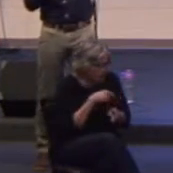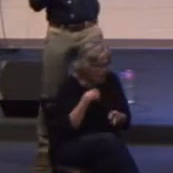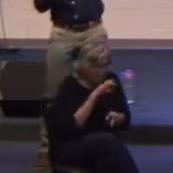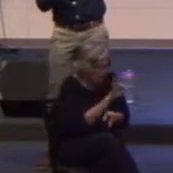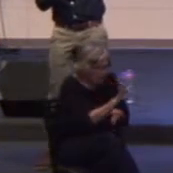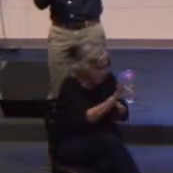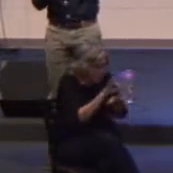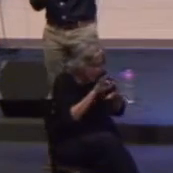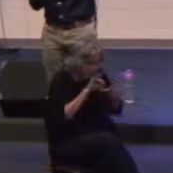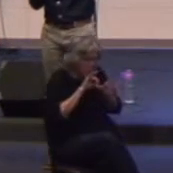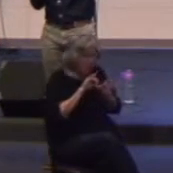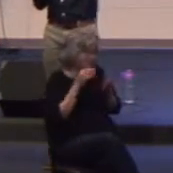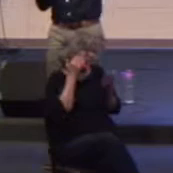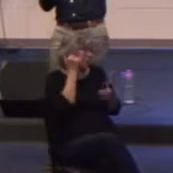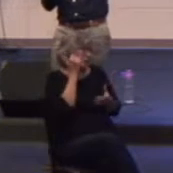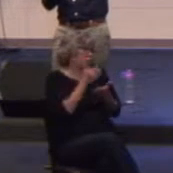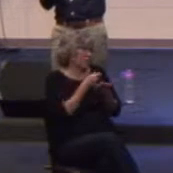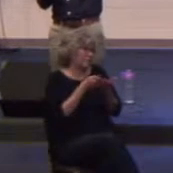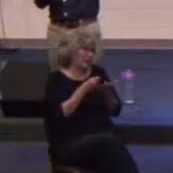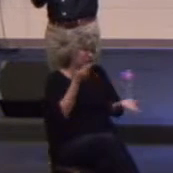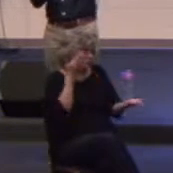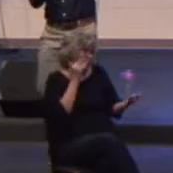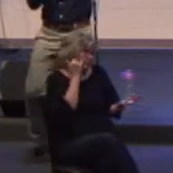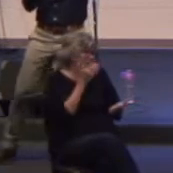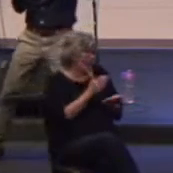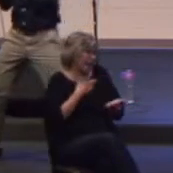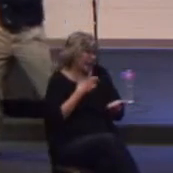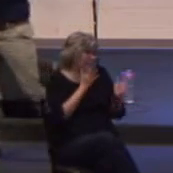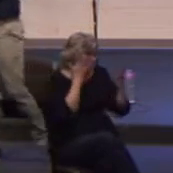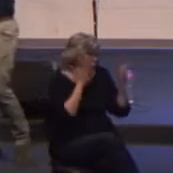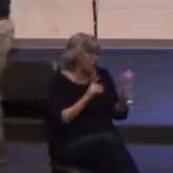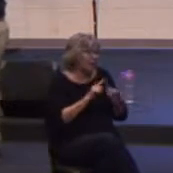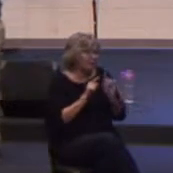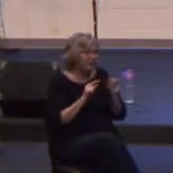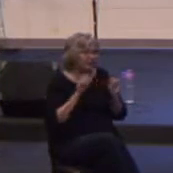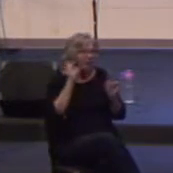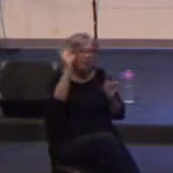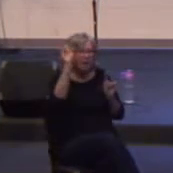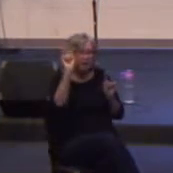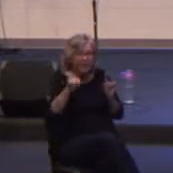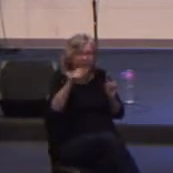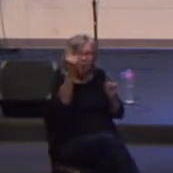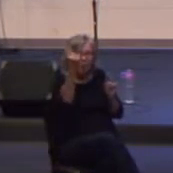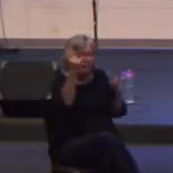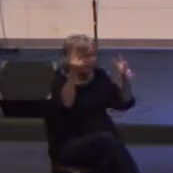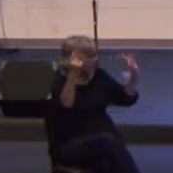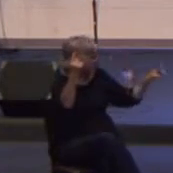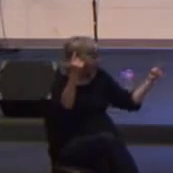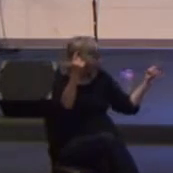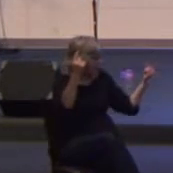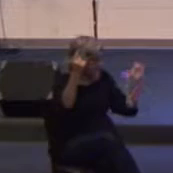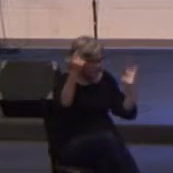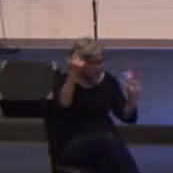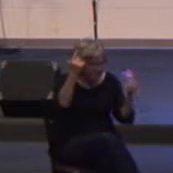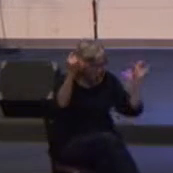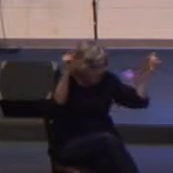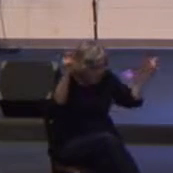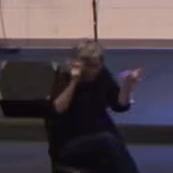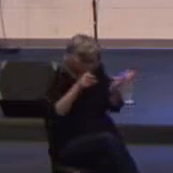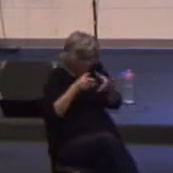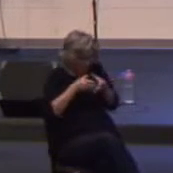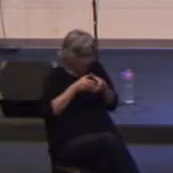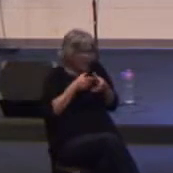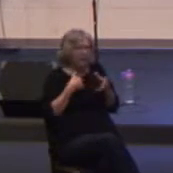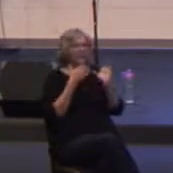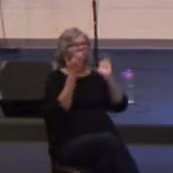career. I don't know if they're making any money. I don't know if they're happy or not, but I'm going to pick that. I'm going to put them all together, and I'm going to compare myself